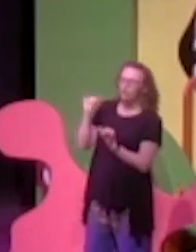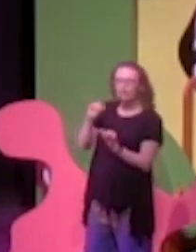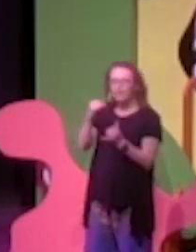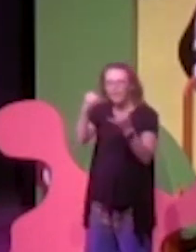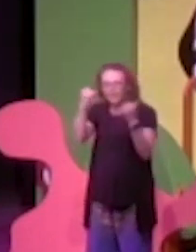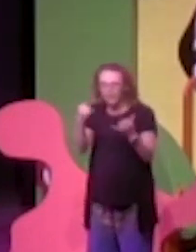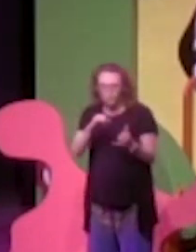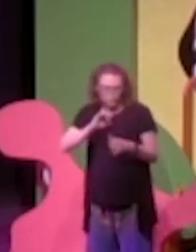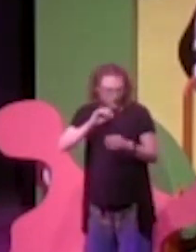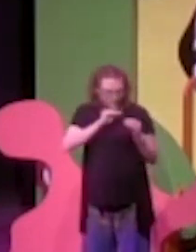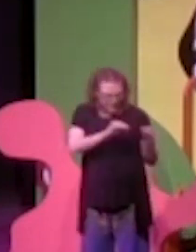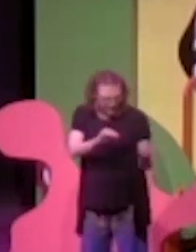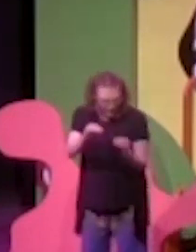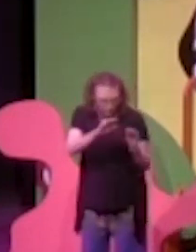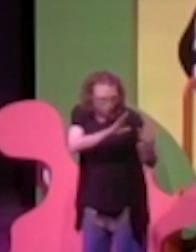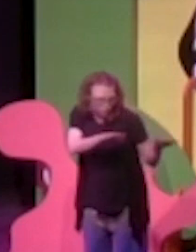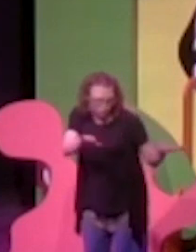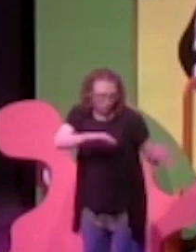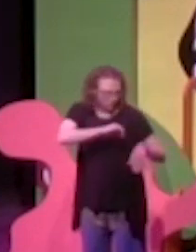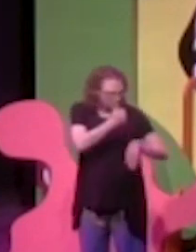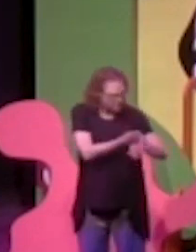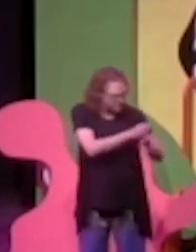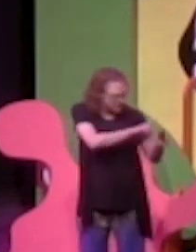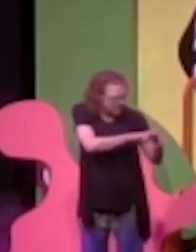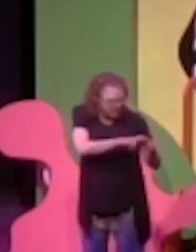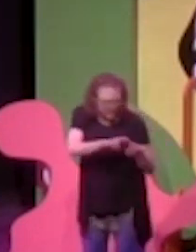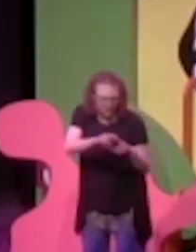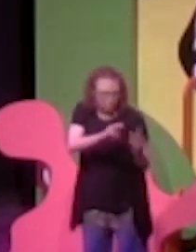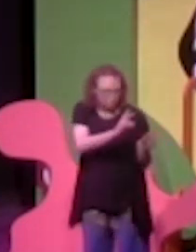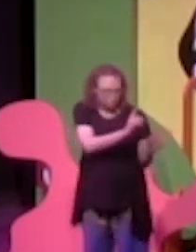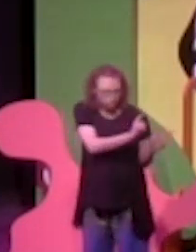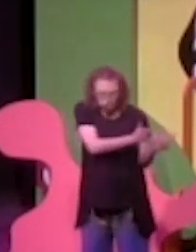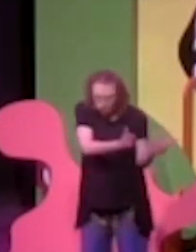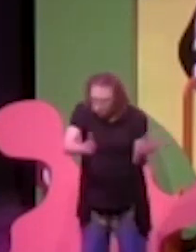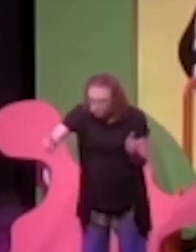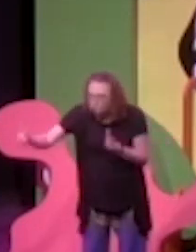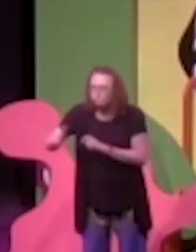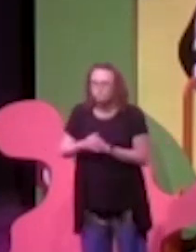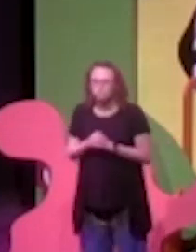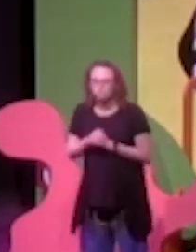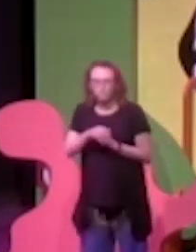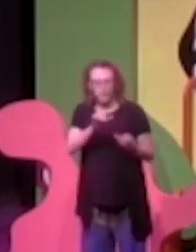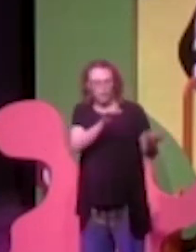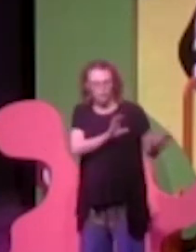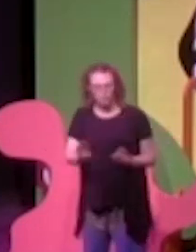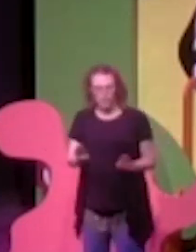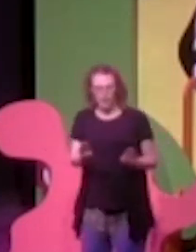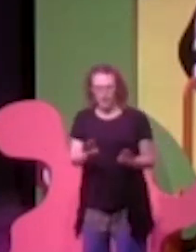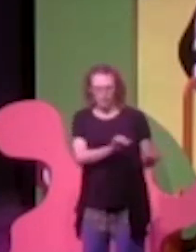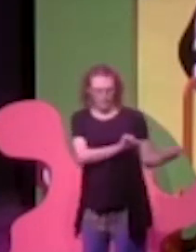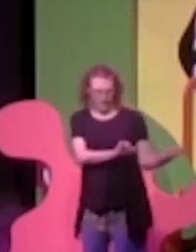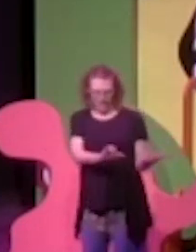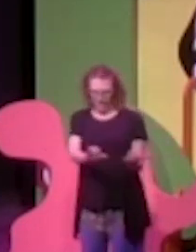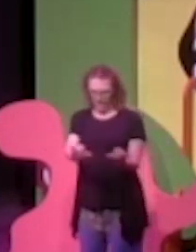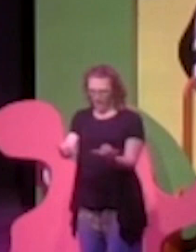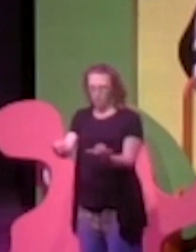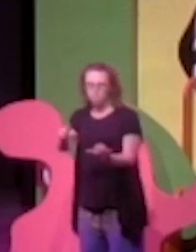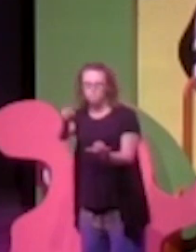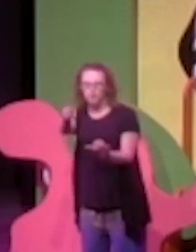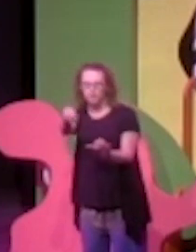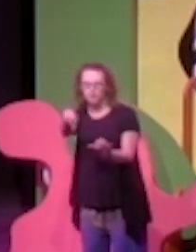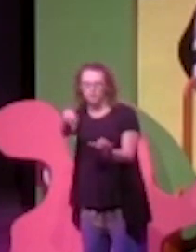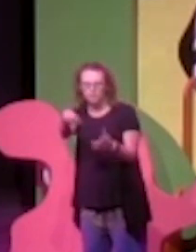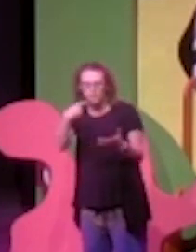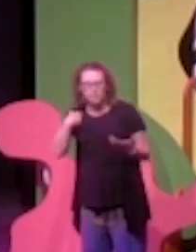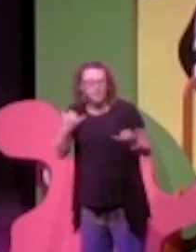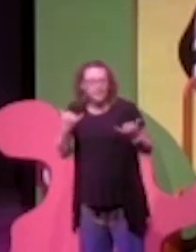to line up, to act the same. We send this message that we all